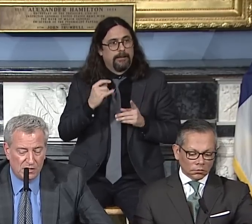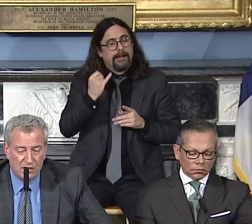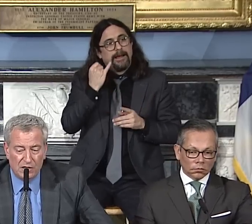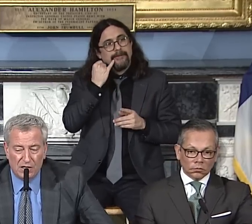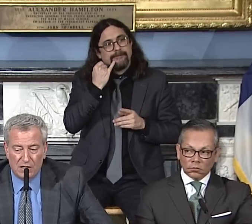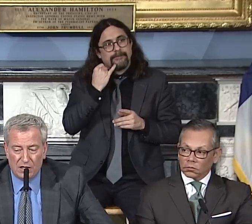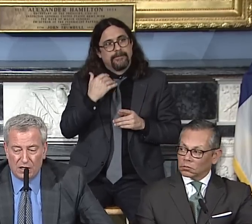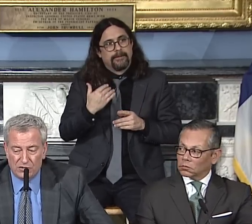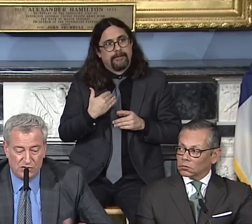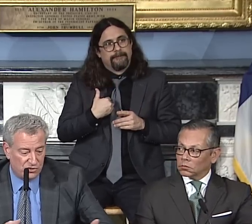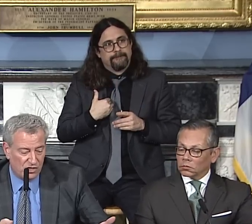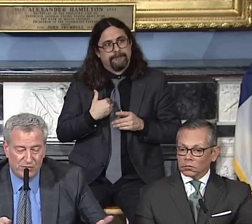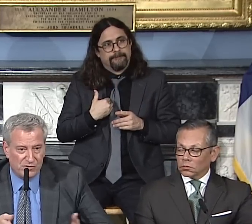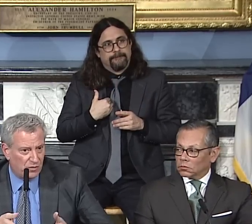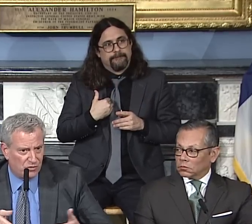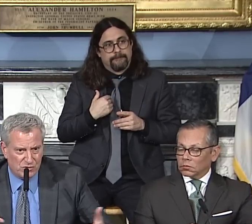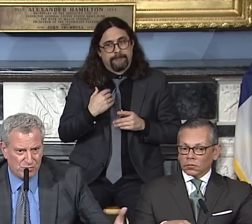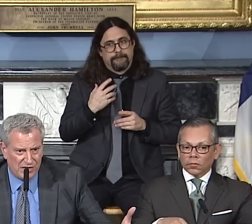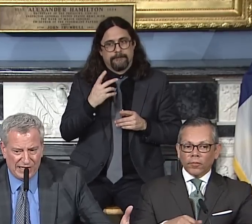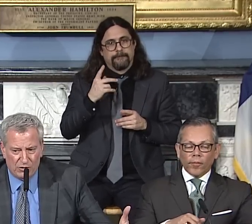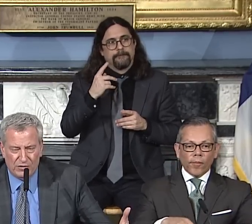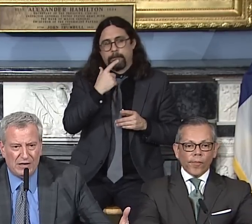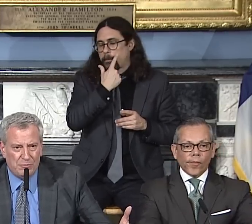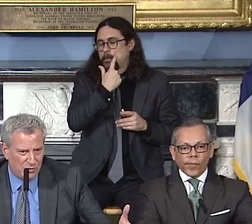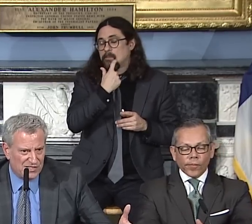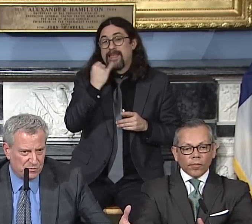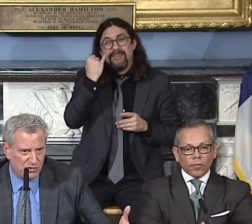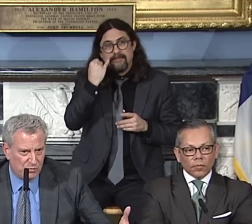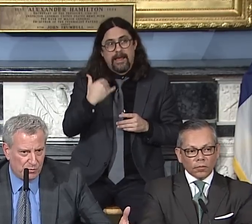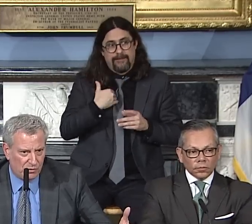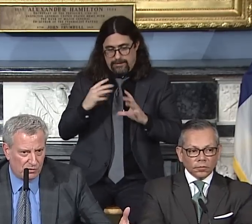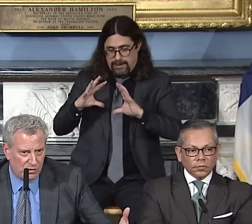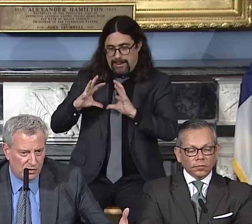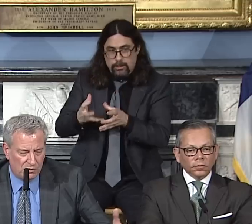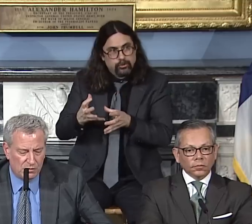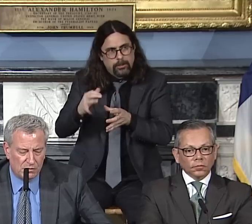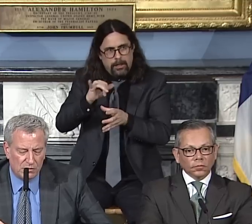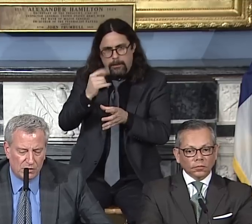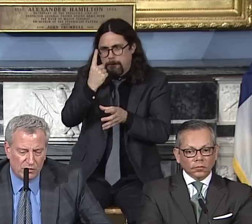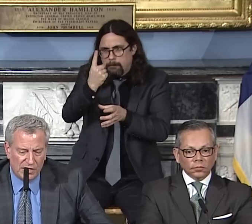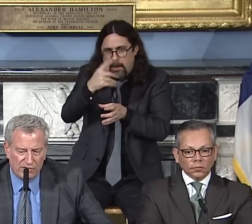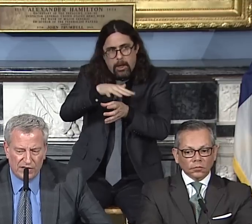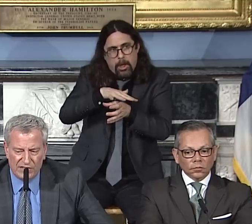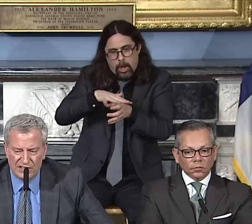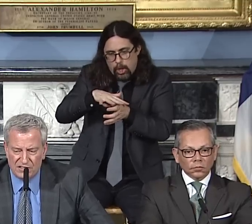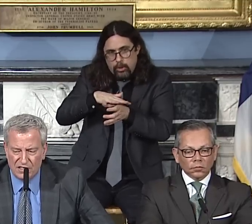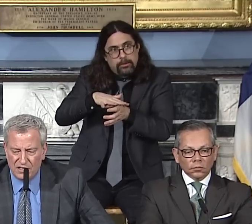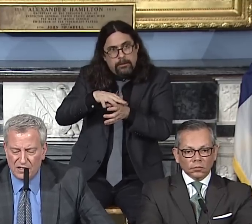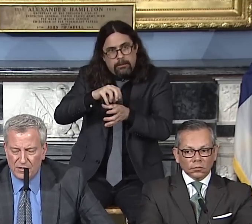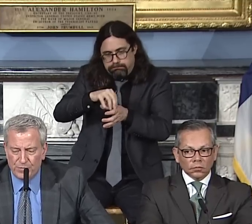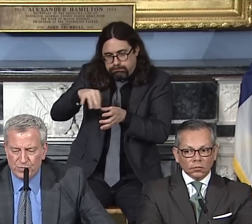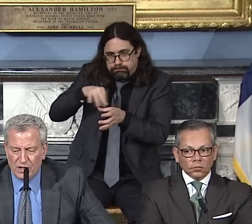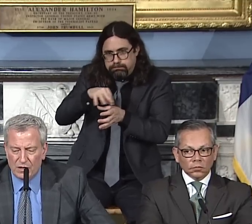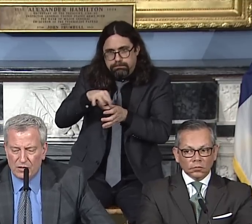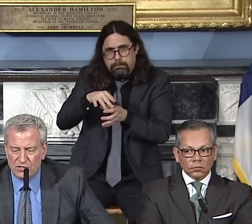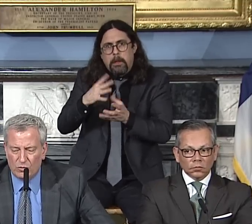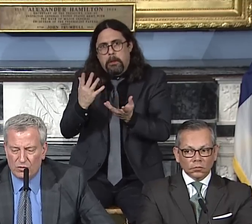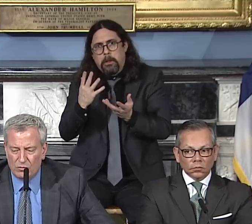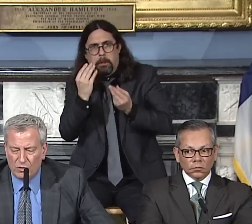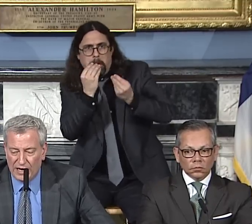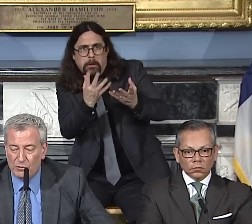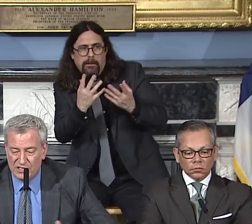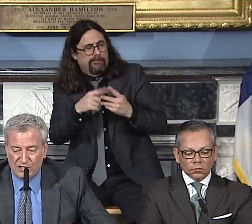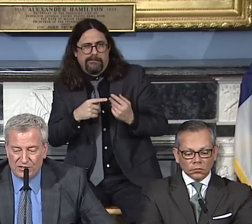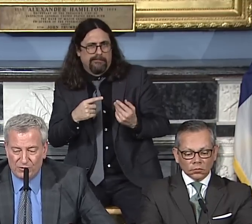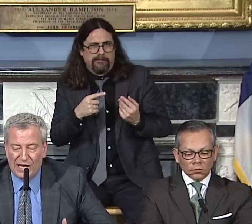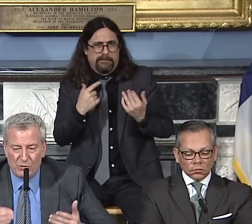point. So as you saw from those numbers, we're spreading out over 8.6 million people, 95 cases. So